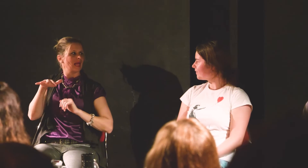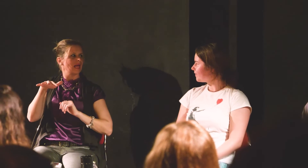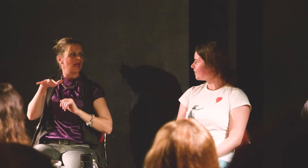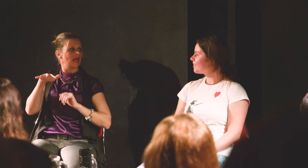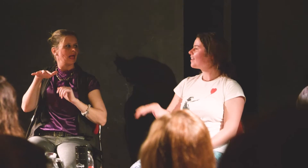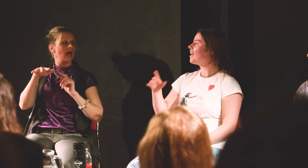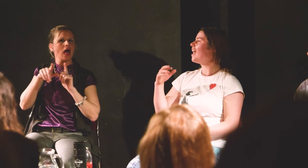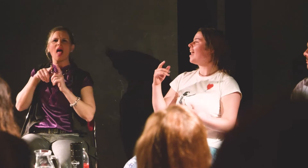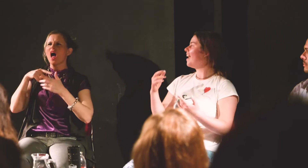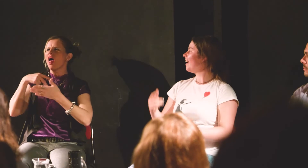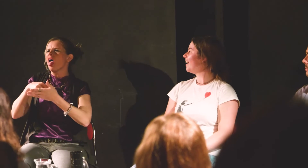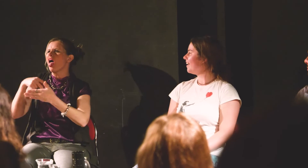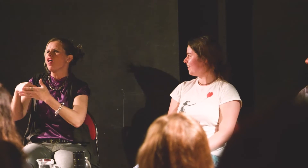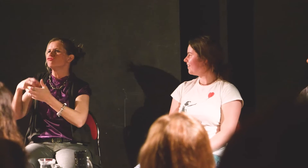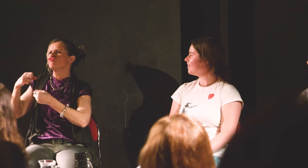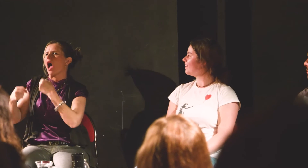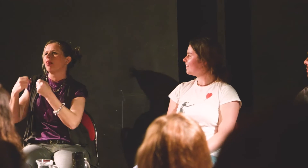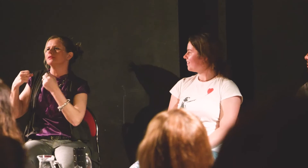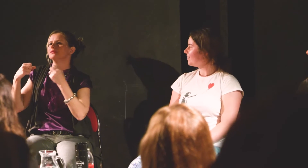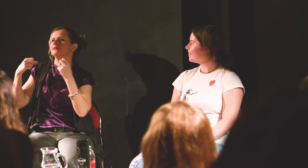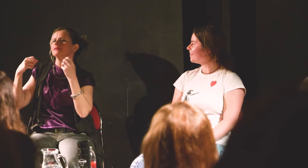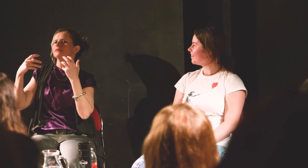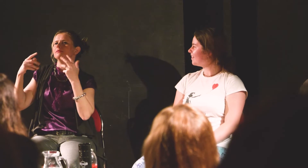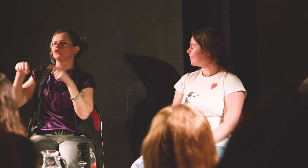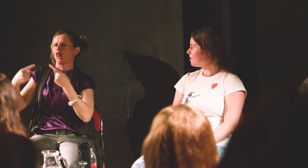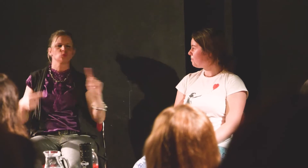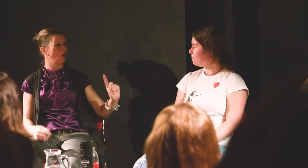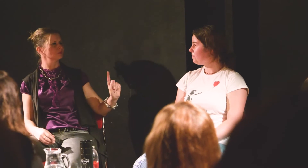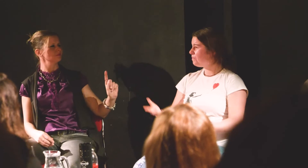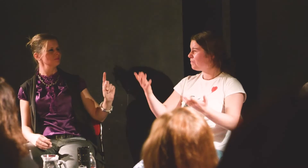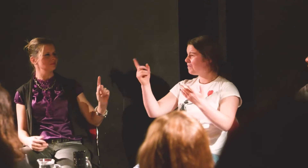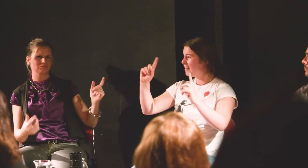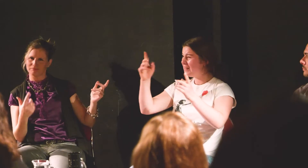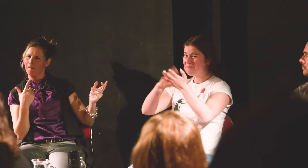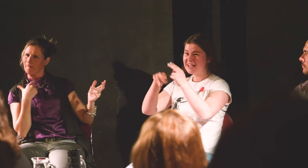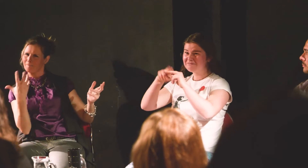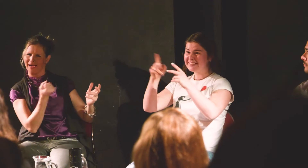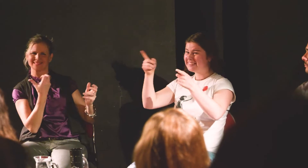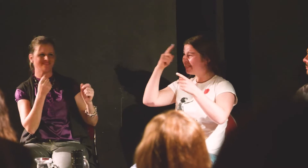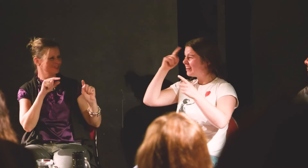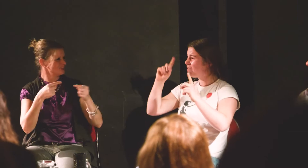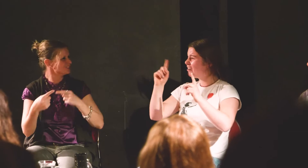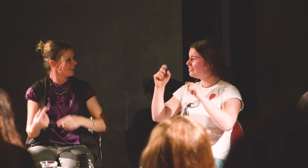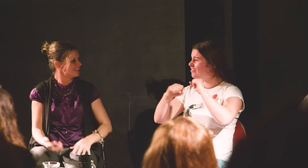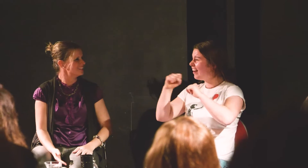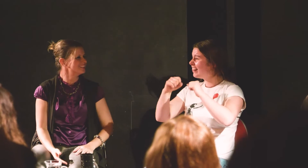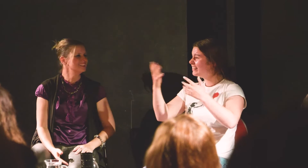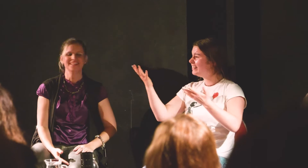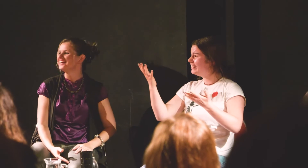Is it a disadvantage to have a deaf family? You know, the struggle is real. What's it like? Well, what do you think, Mum and Dad? What are the